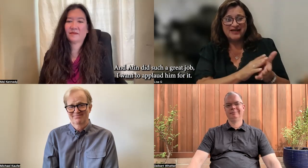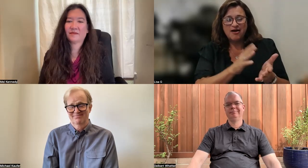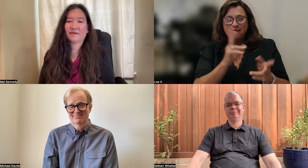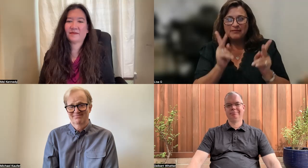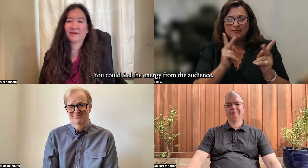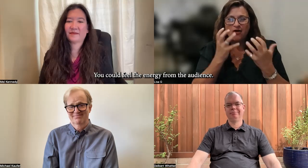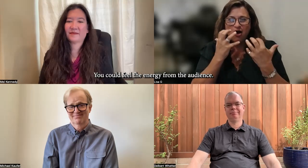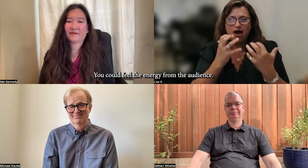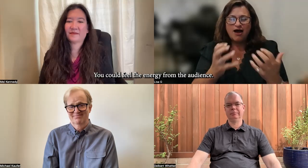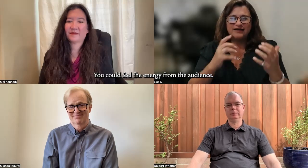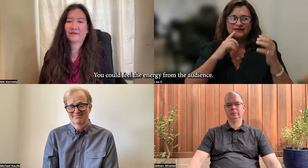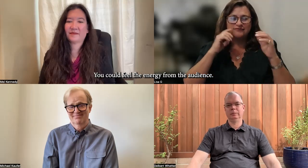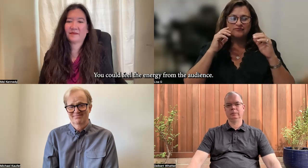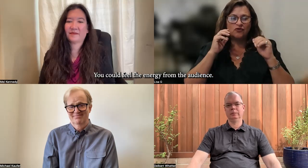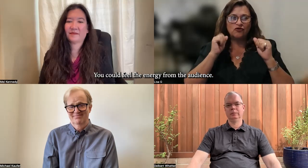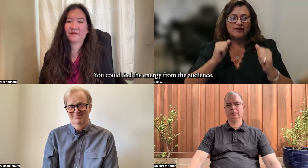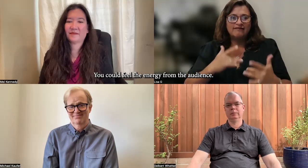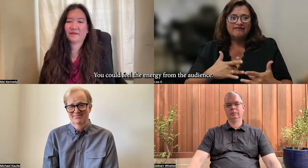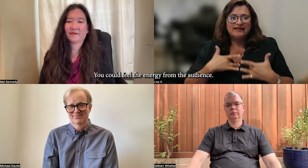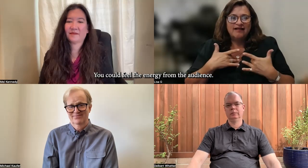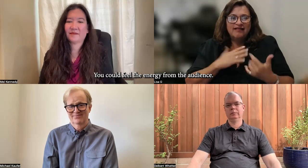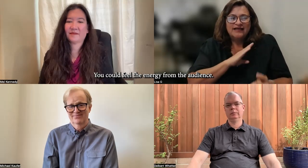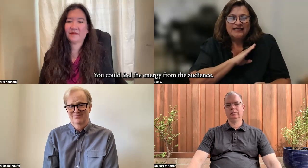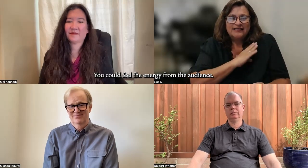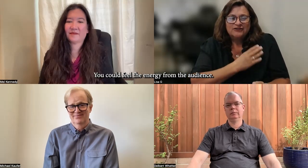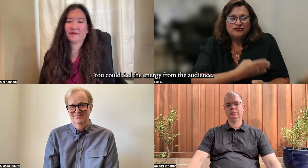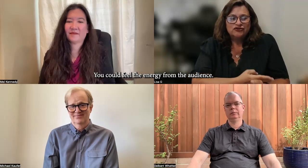it. You could feel the energy from the audience.